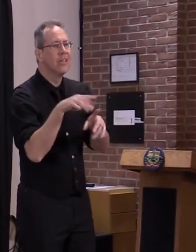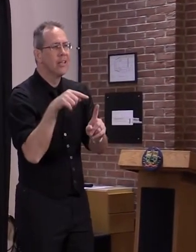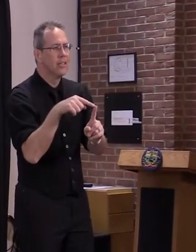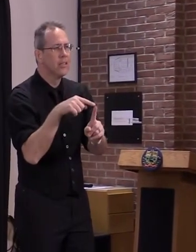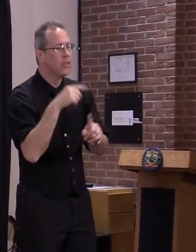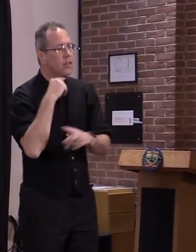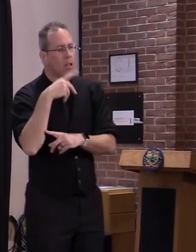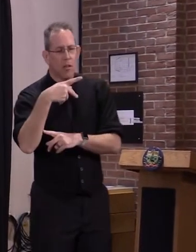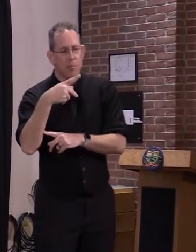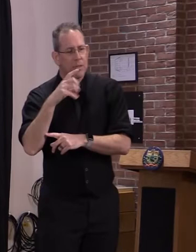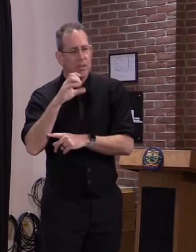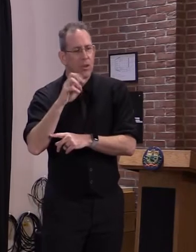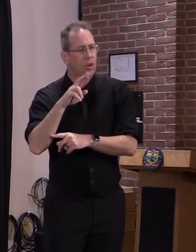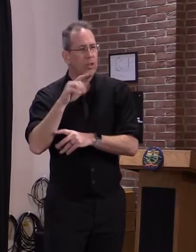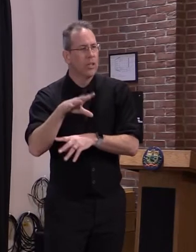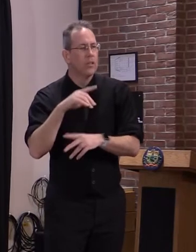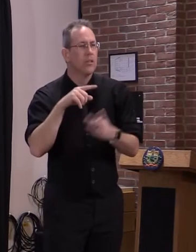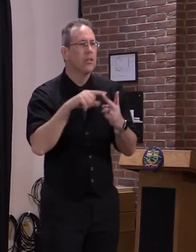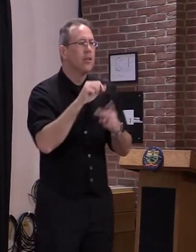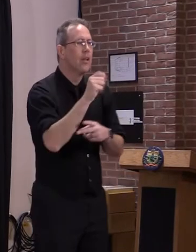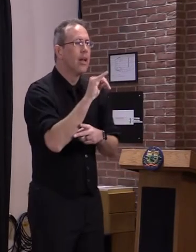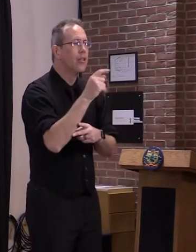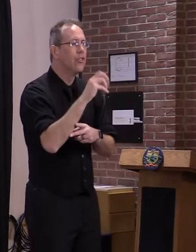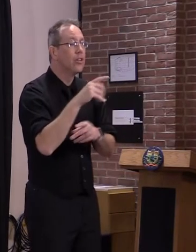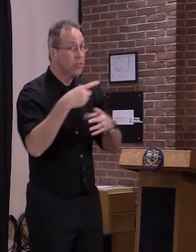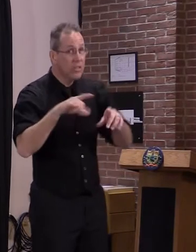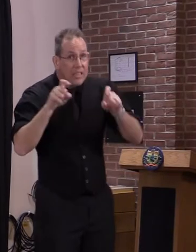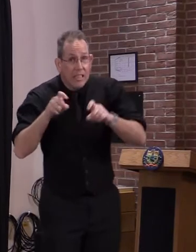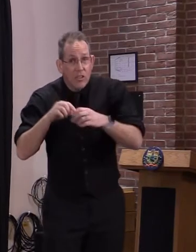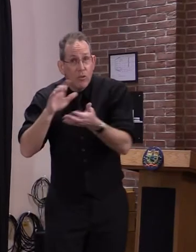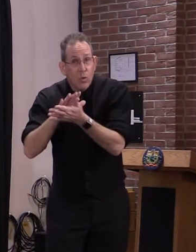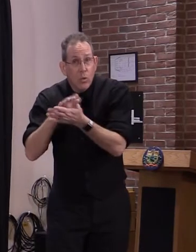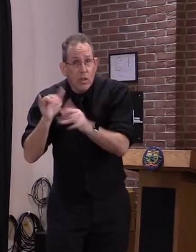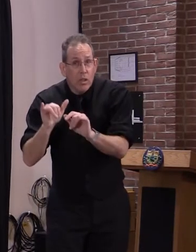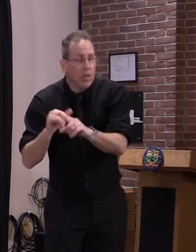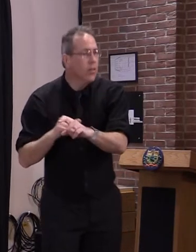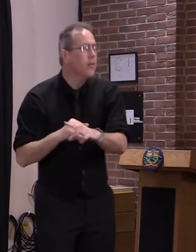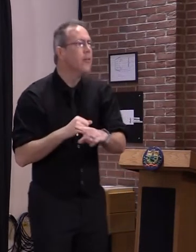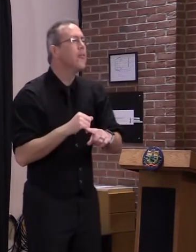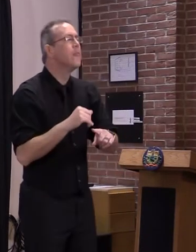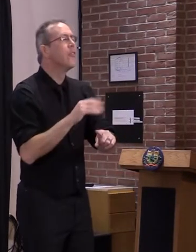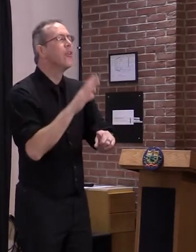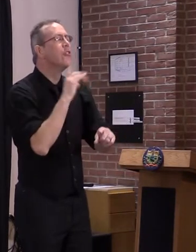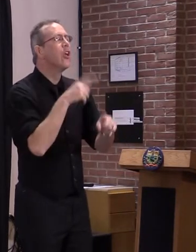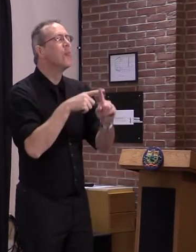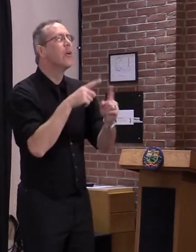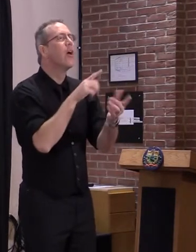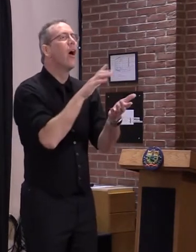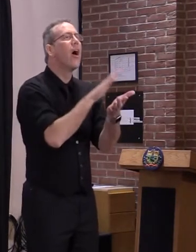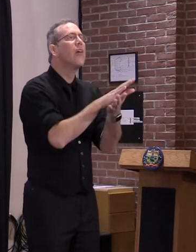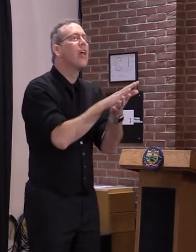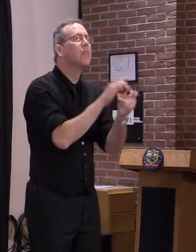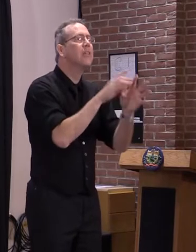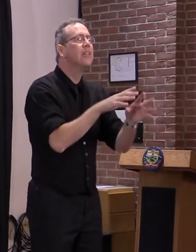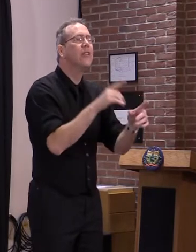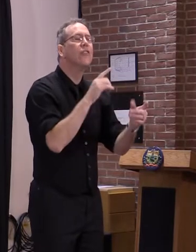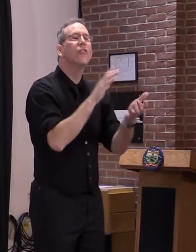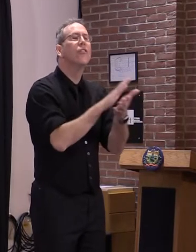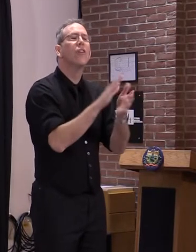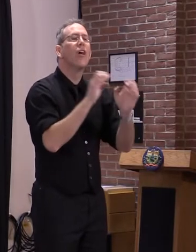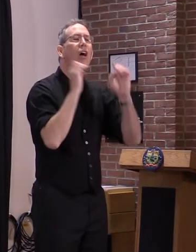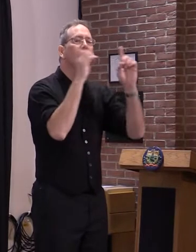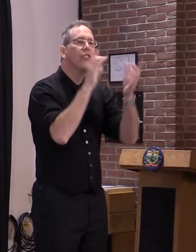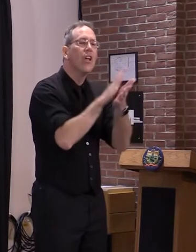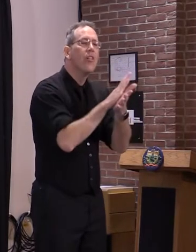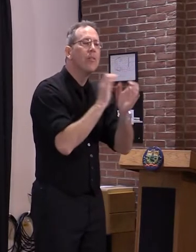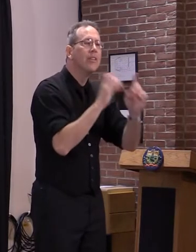both initiatives. Yeah, I just want to make sure you weren't talking about SBAC, academic testing. In terms of